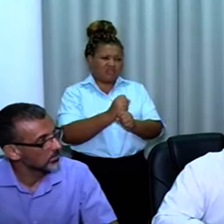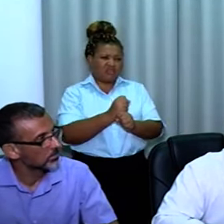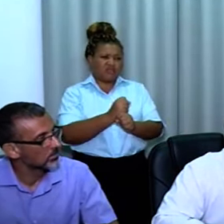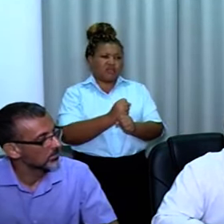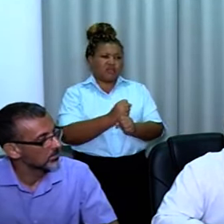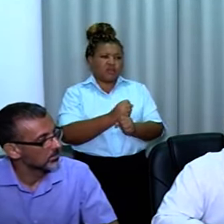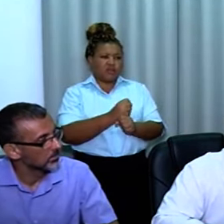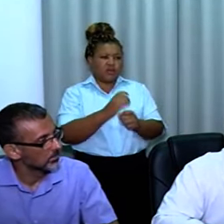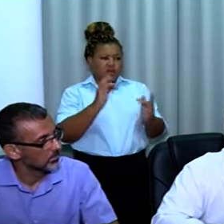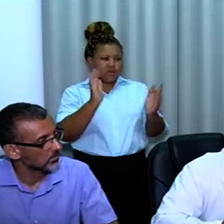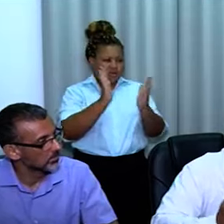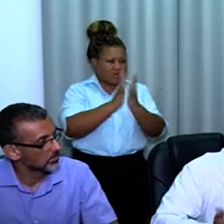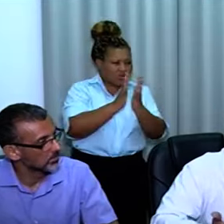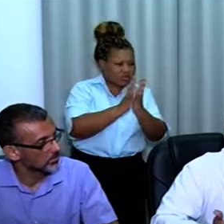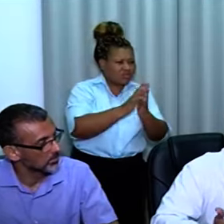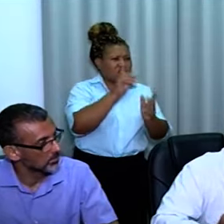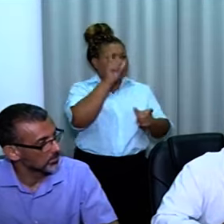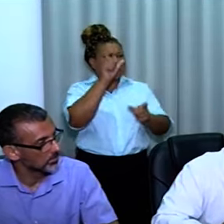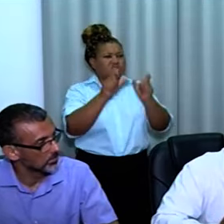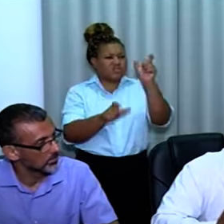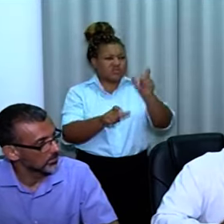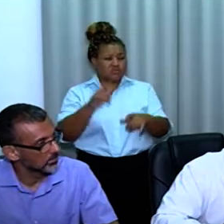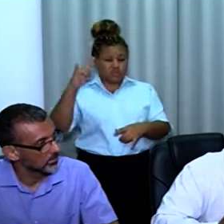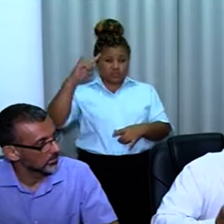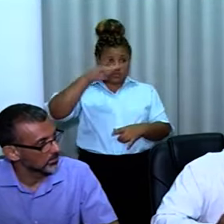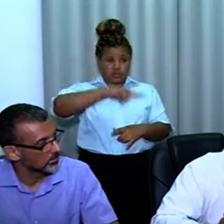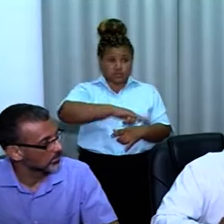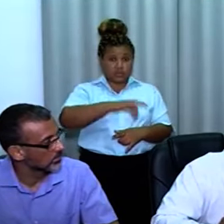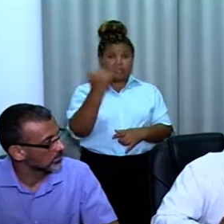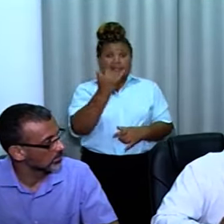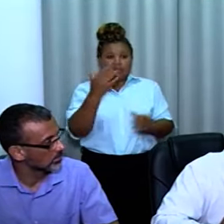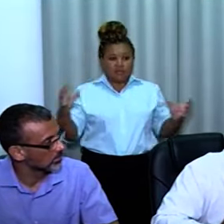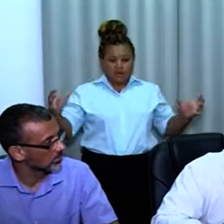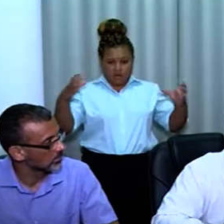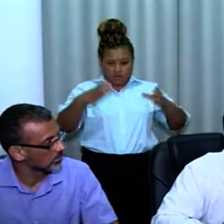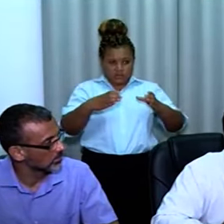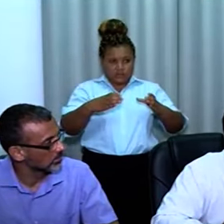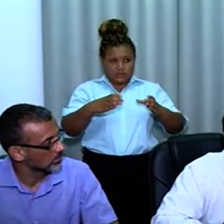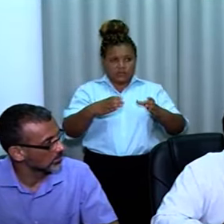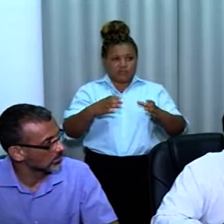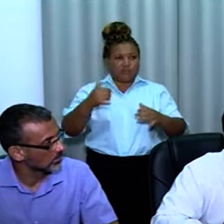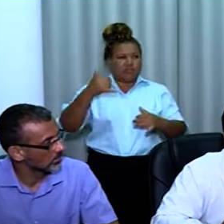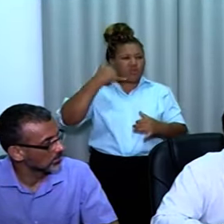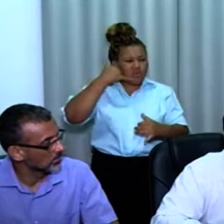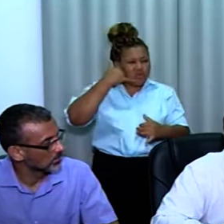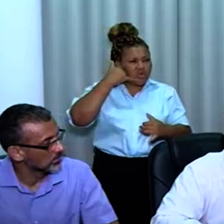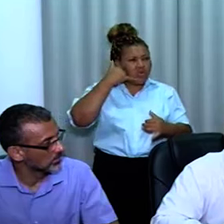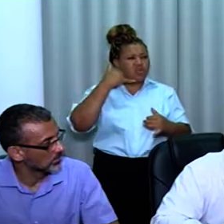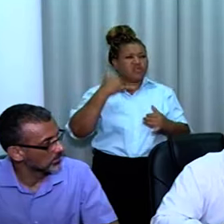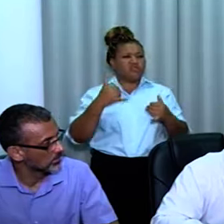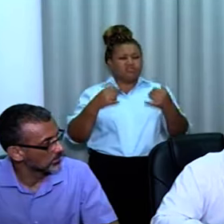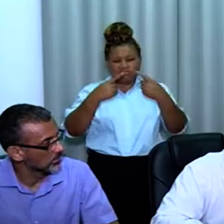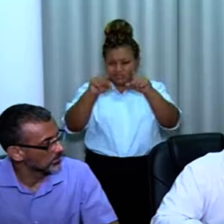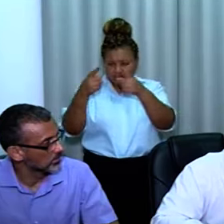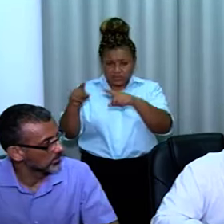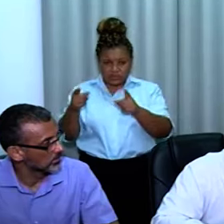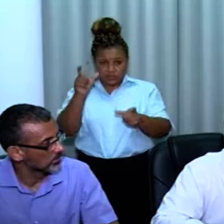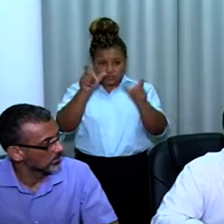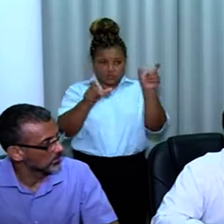contacts, we call this contact tracing, and taking the necessary measure to do different forms of quarantine or